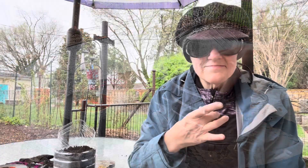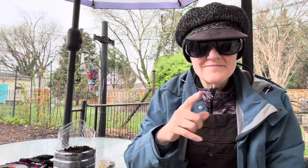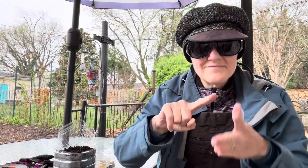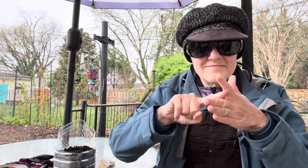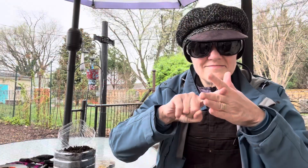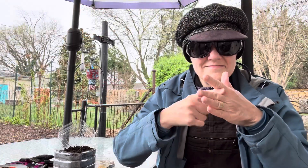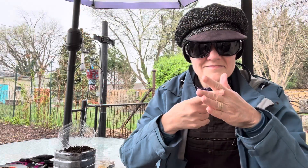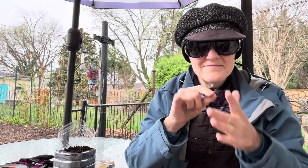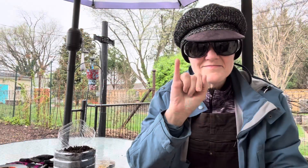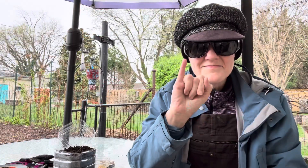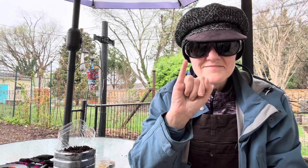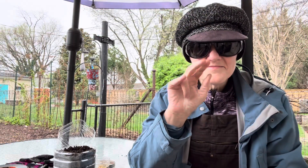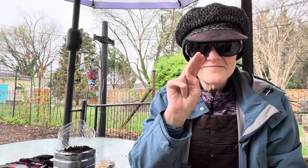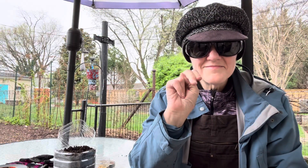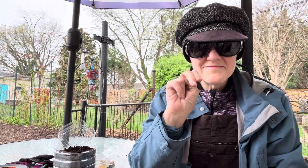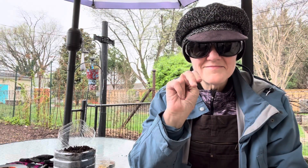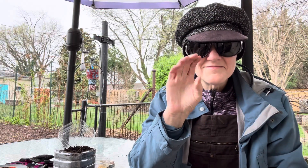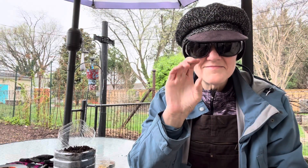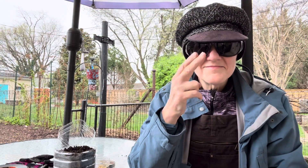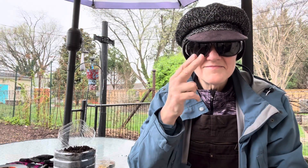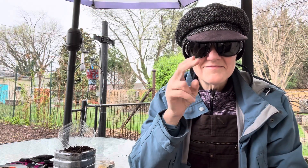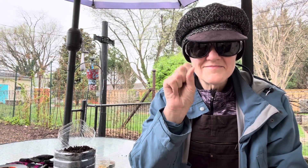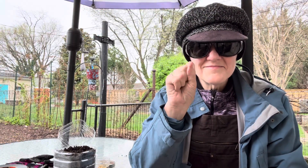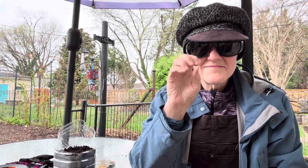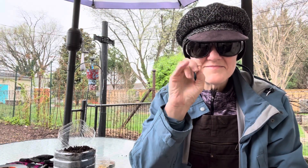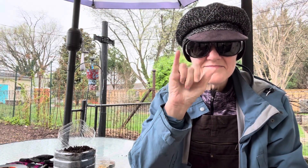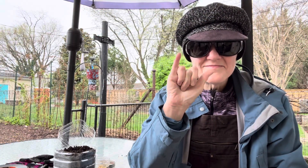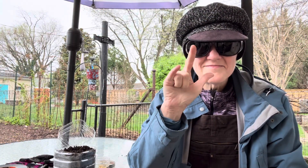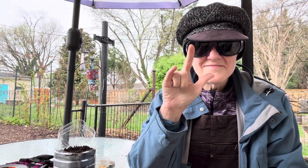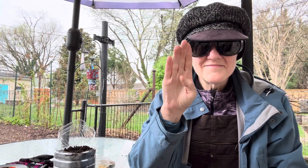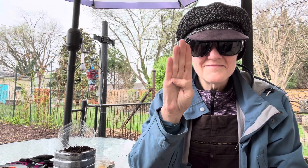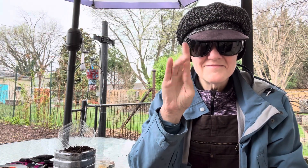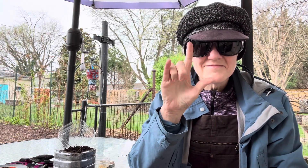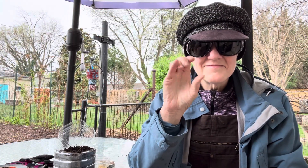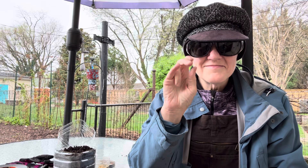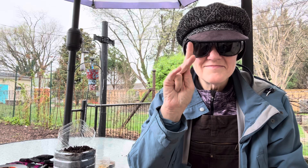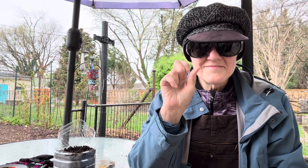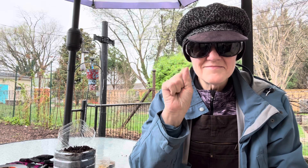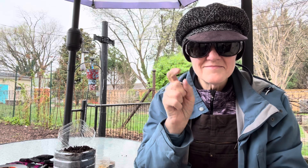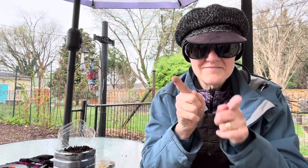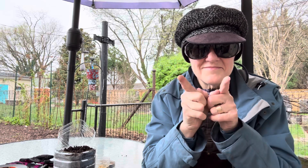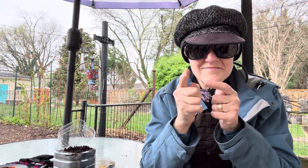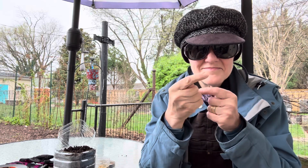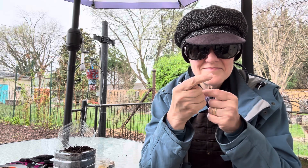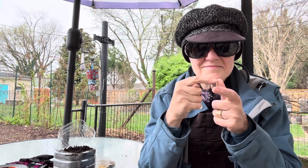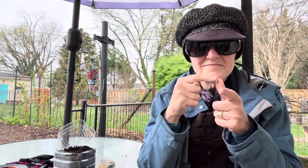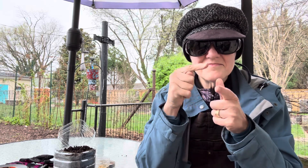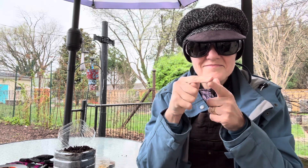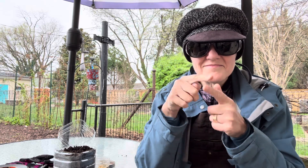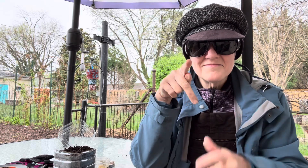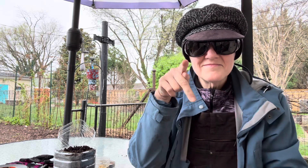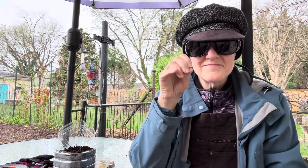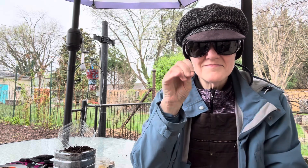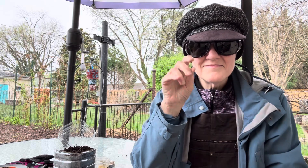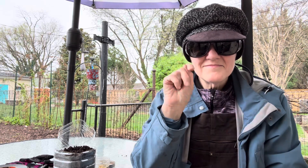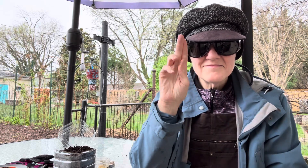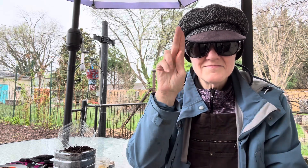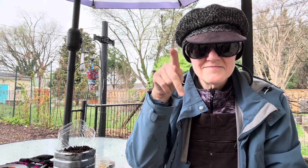I like to start them in soil blocks and then pot them up into 4-inch pots.